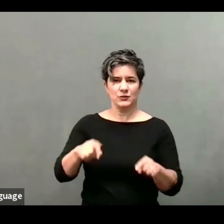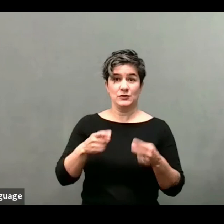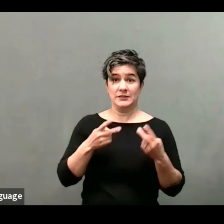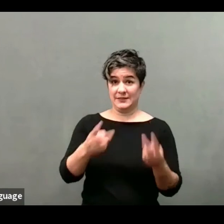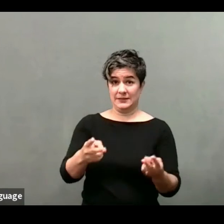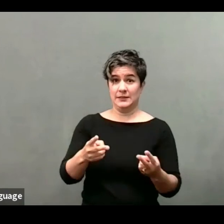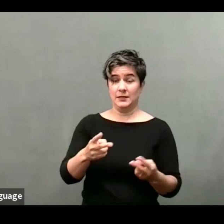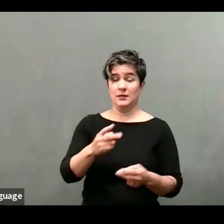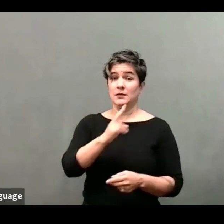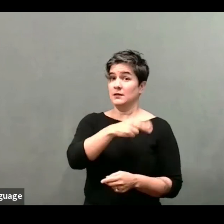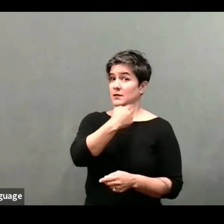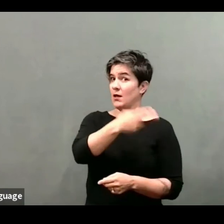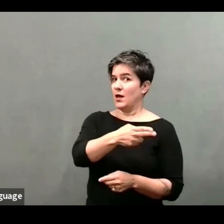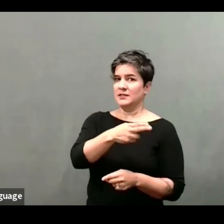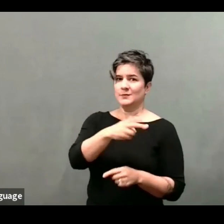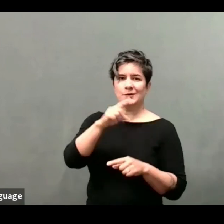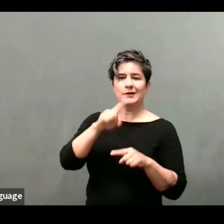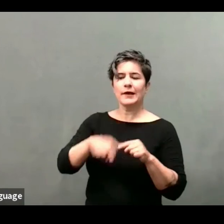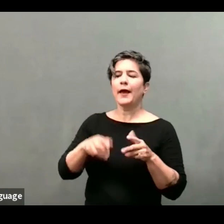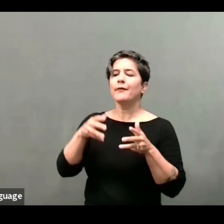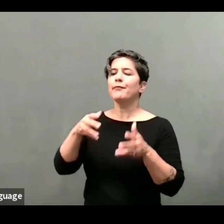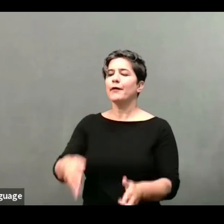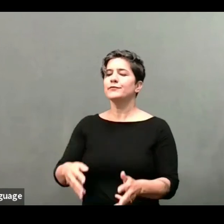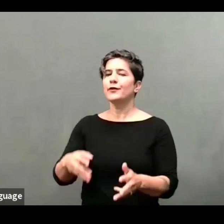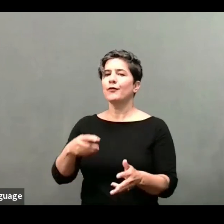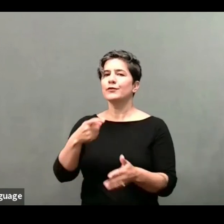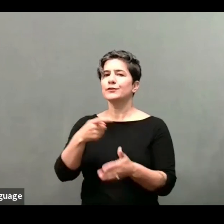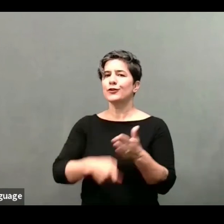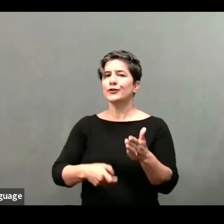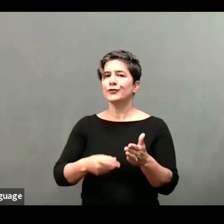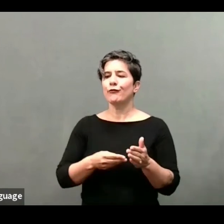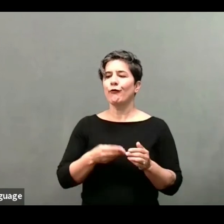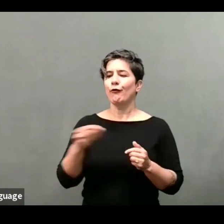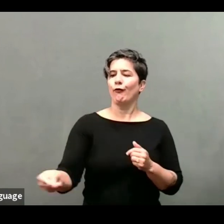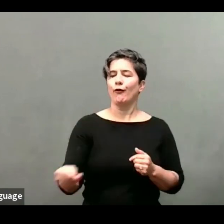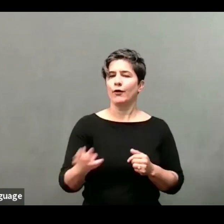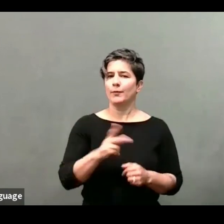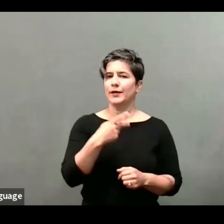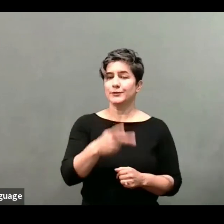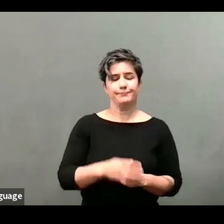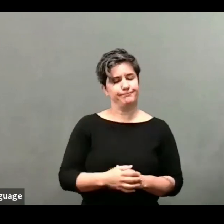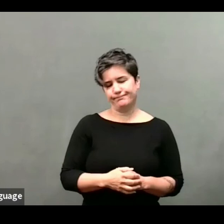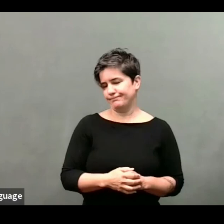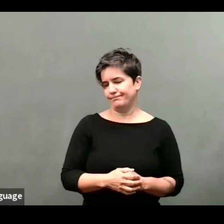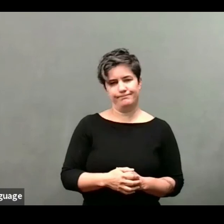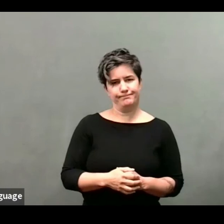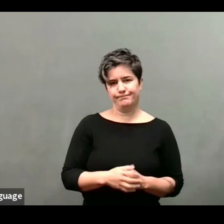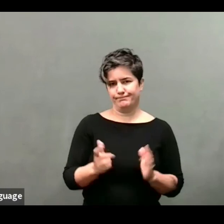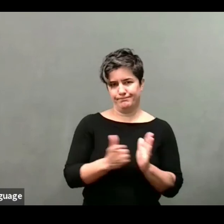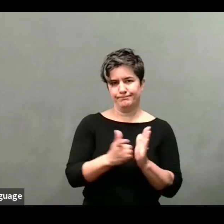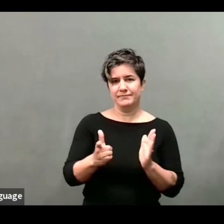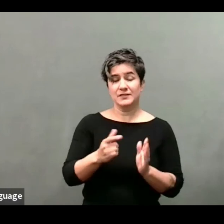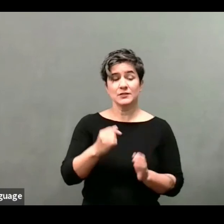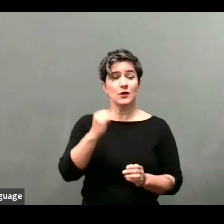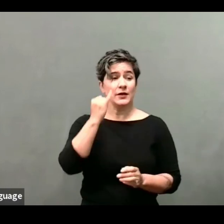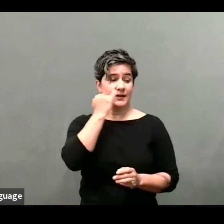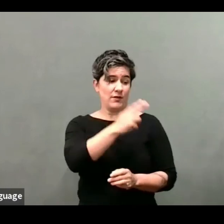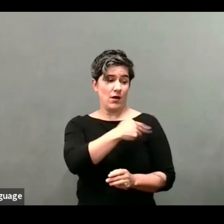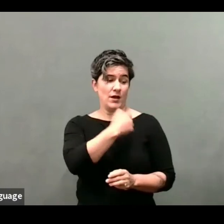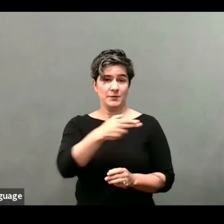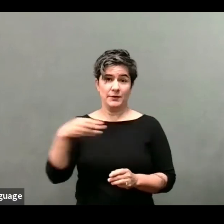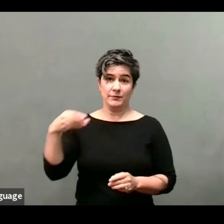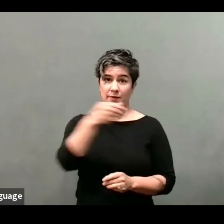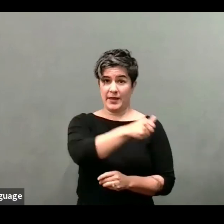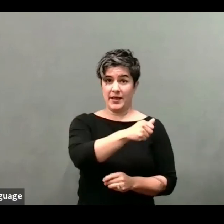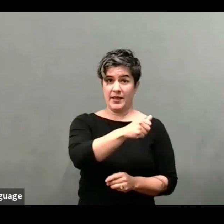hospital can't take any remaining charges from those services and pass it on to the patient. So basically, if the hospital is getting reimbursed for